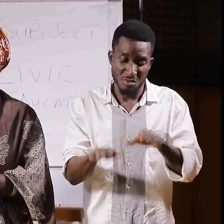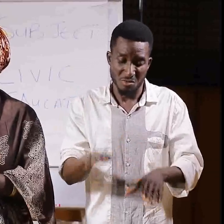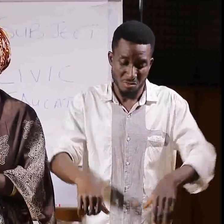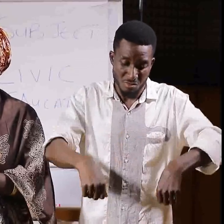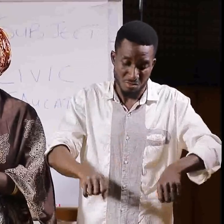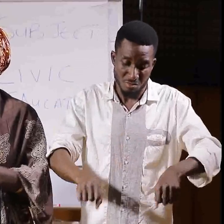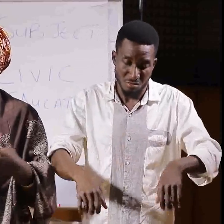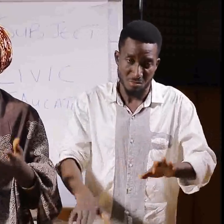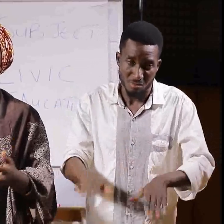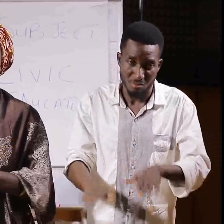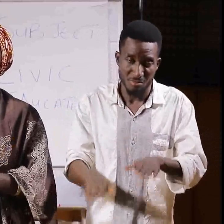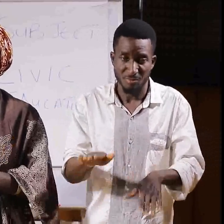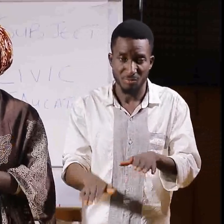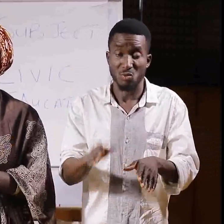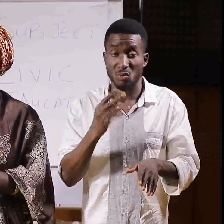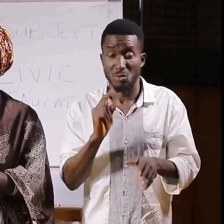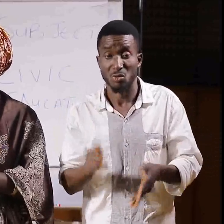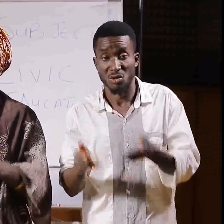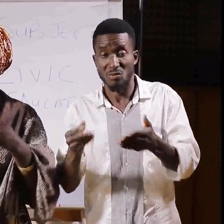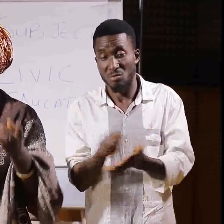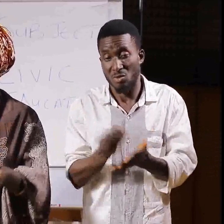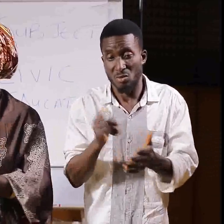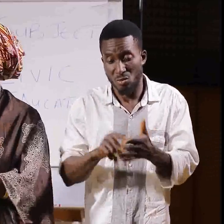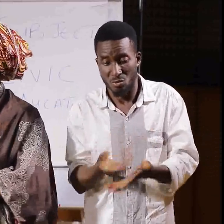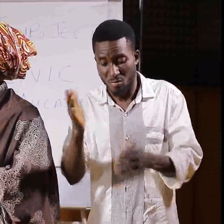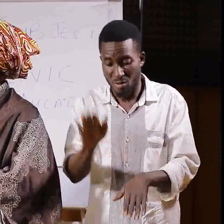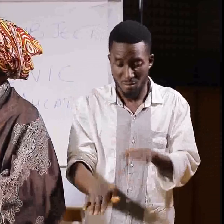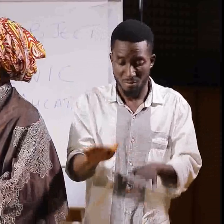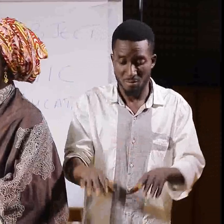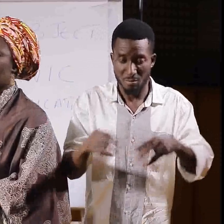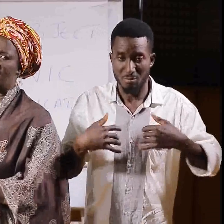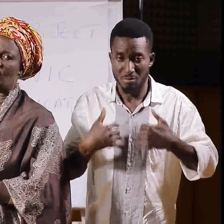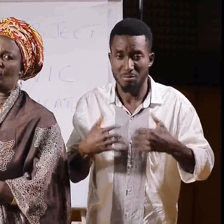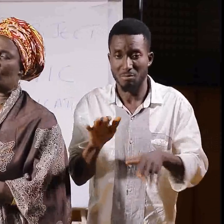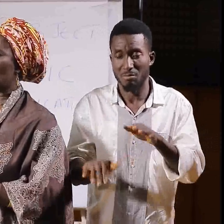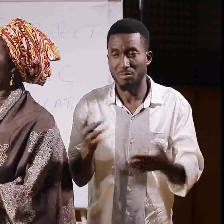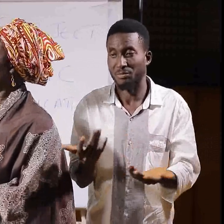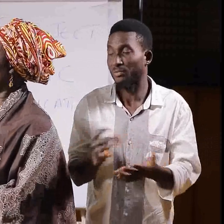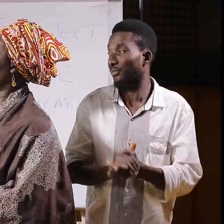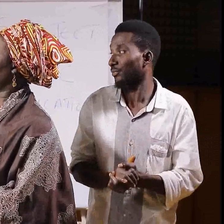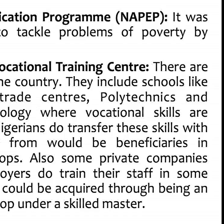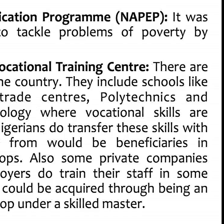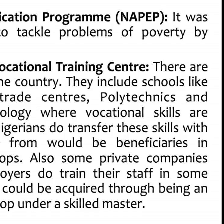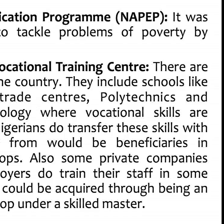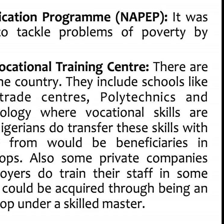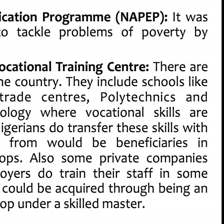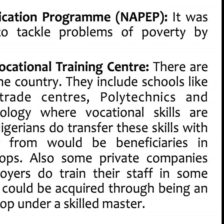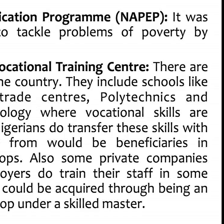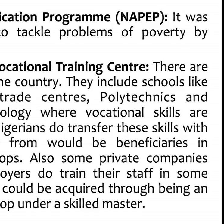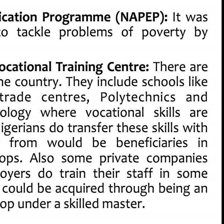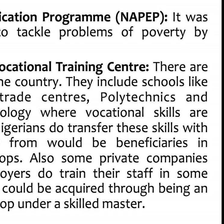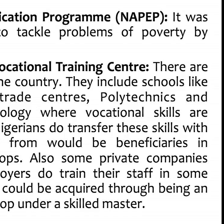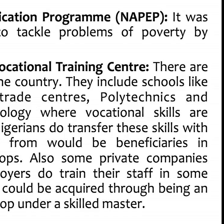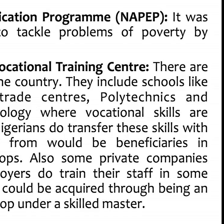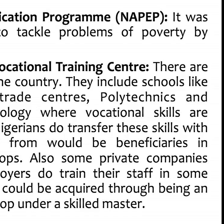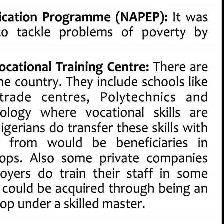sewing machine, or give you money to buy sewing machine and start. And that agencies also help. We also have